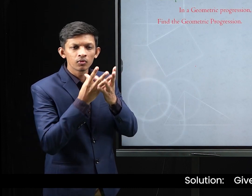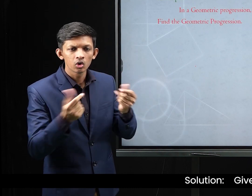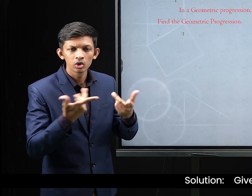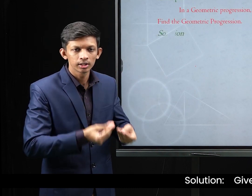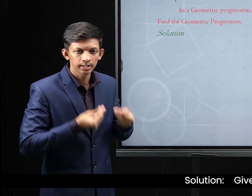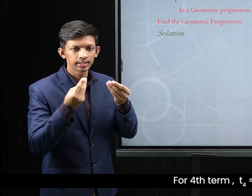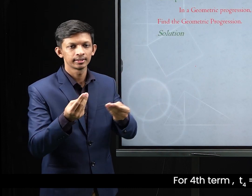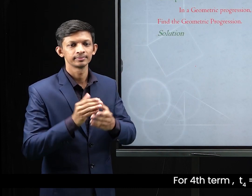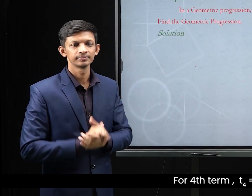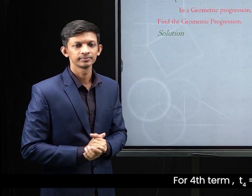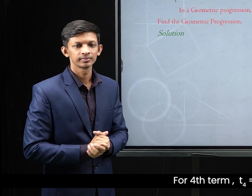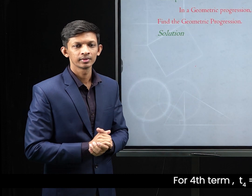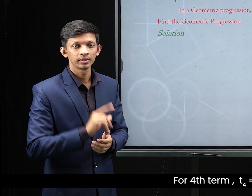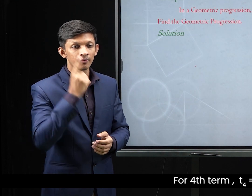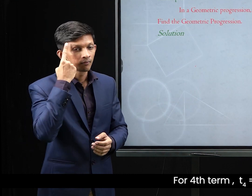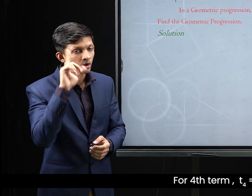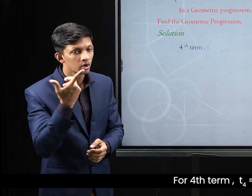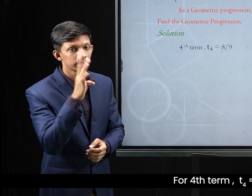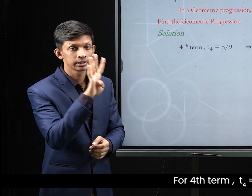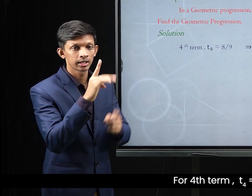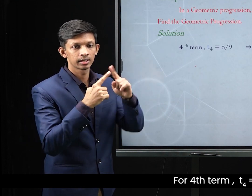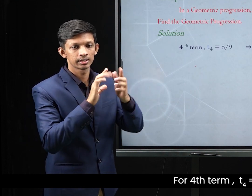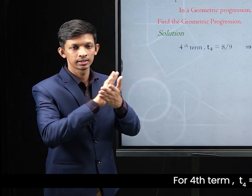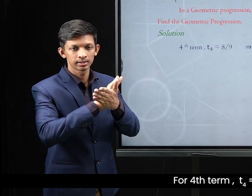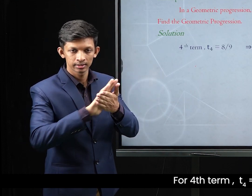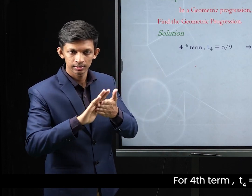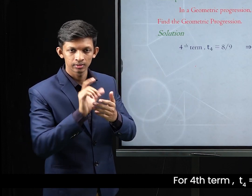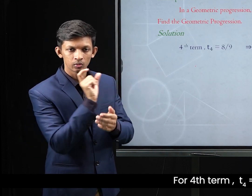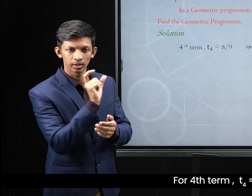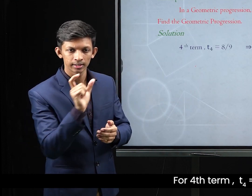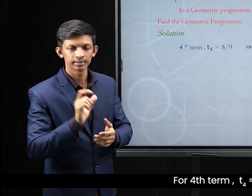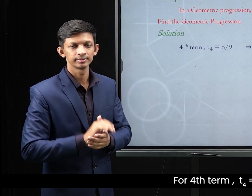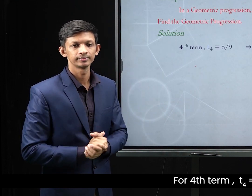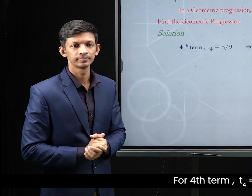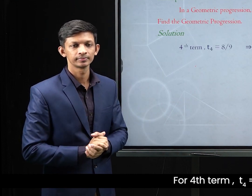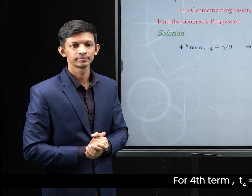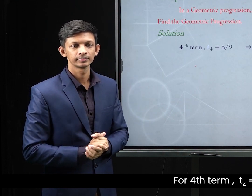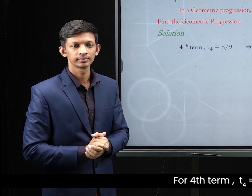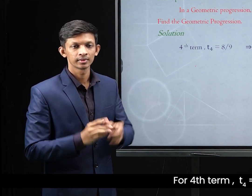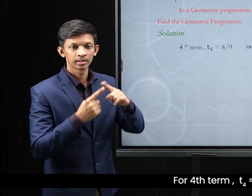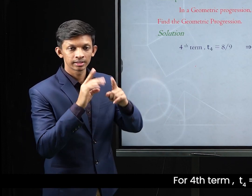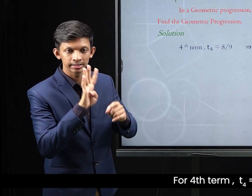Solution. Given for fourth term T4 is equal to 8 by 9,